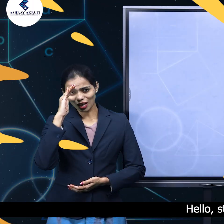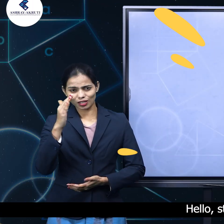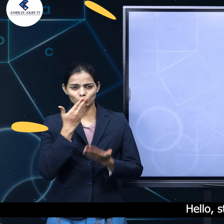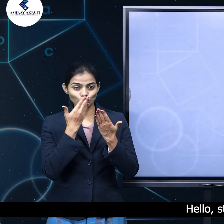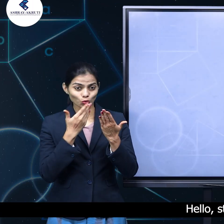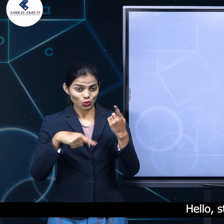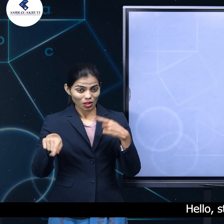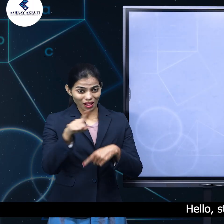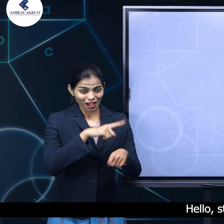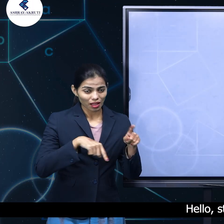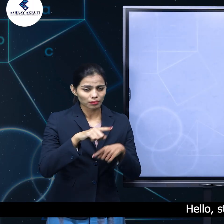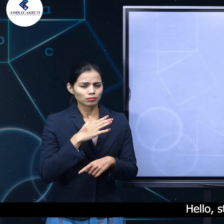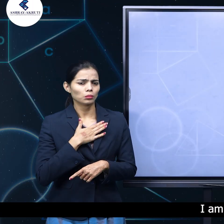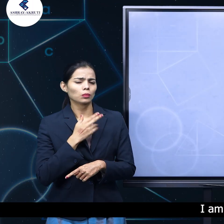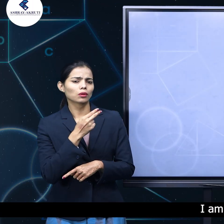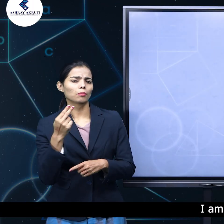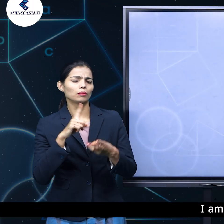Hello students, I am Ekta.